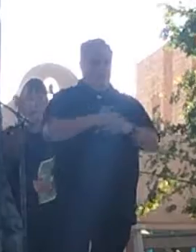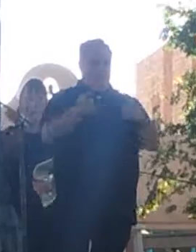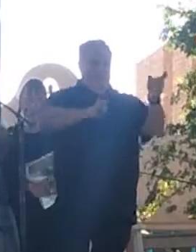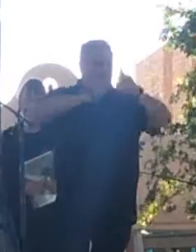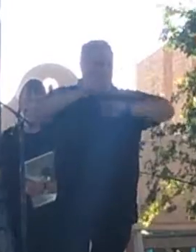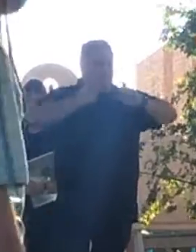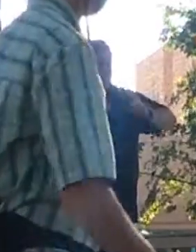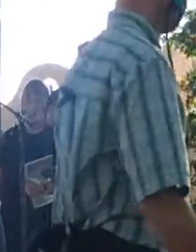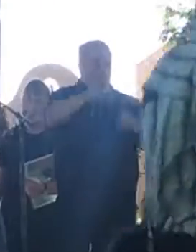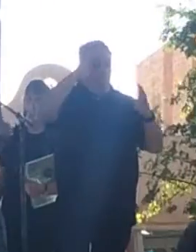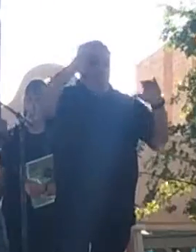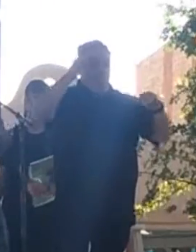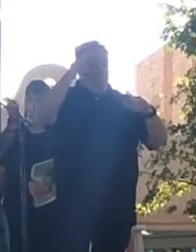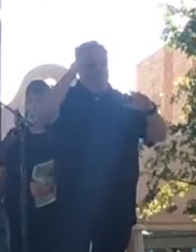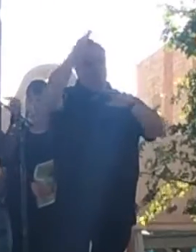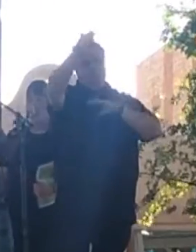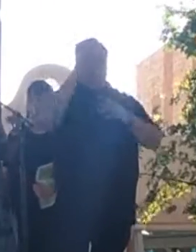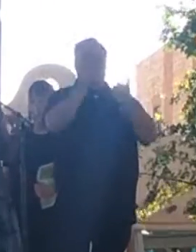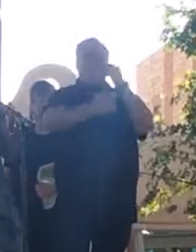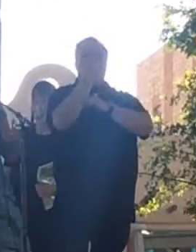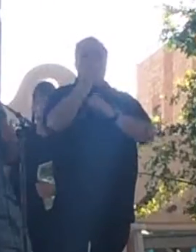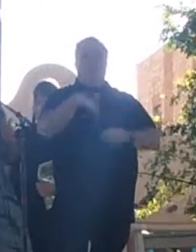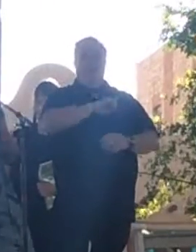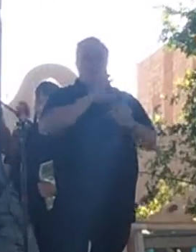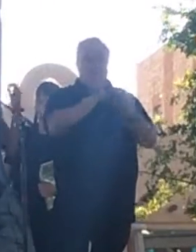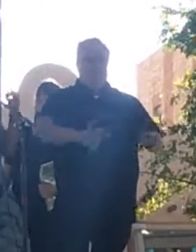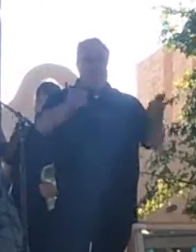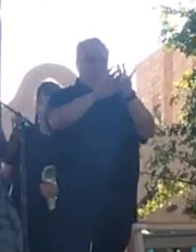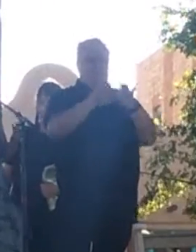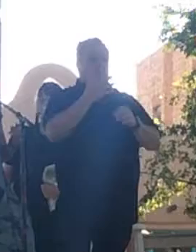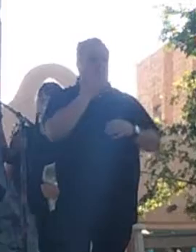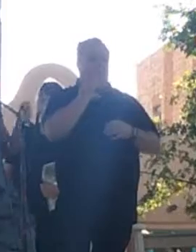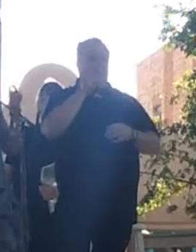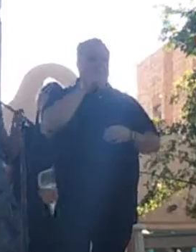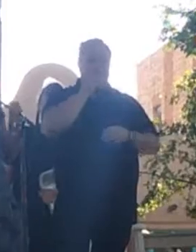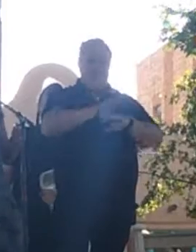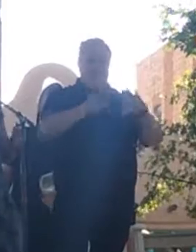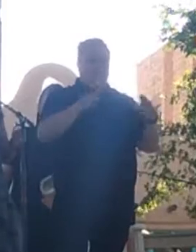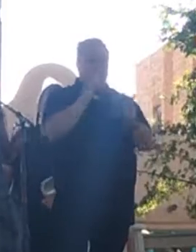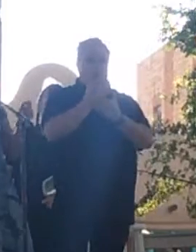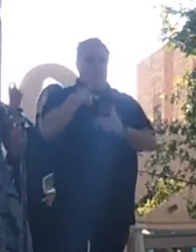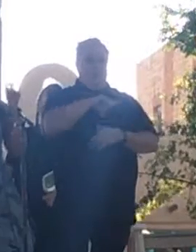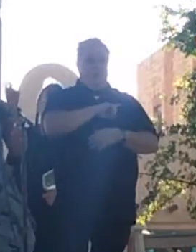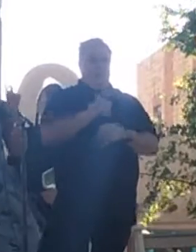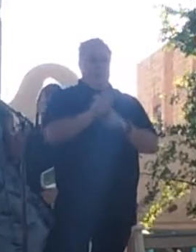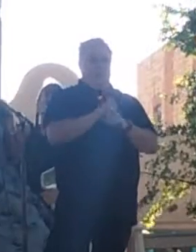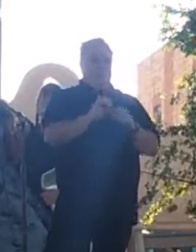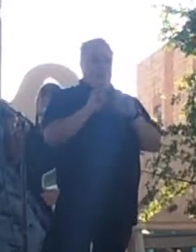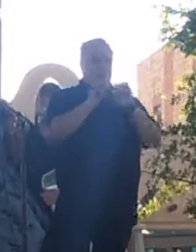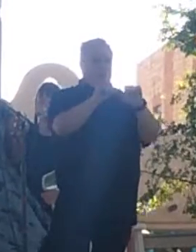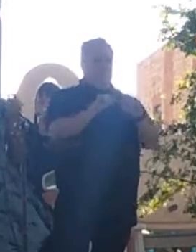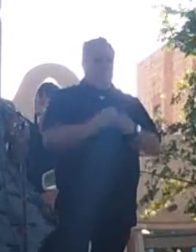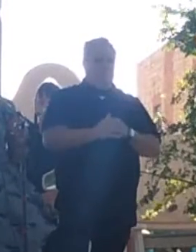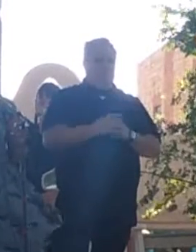giving all of us hope for a future where every one of us counts and the color of our skin does not stop us from